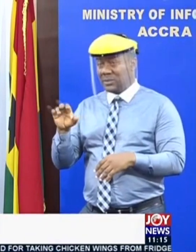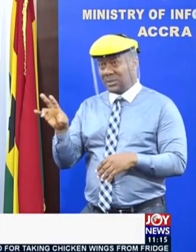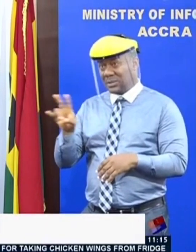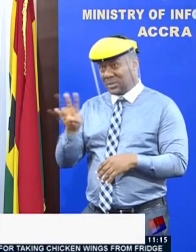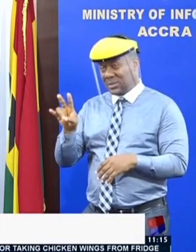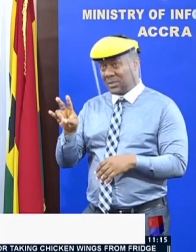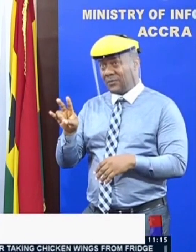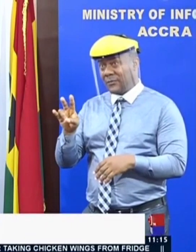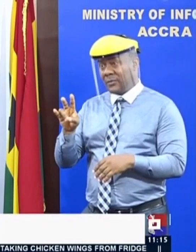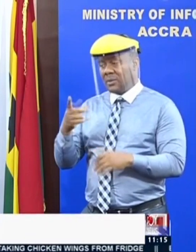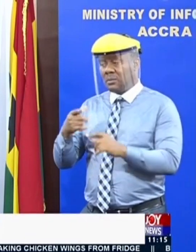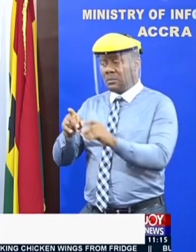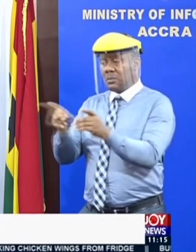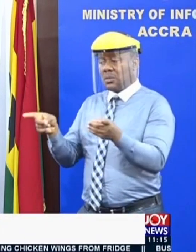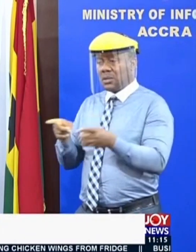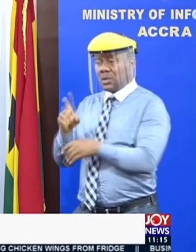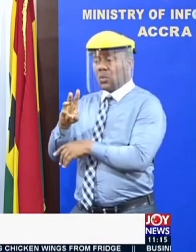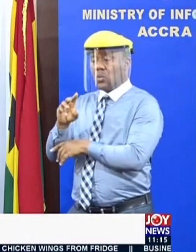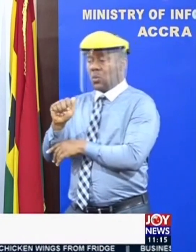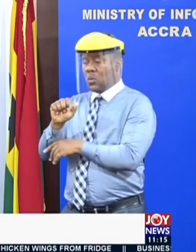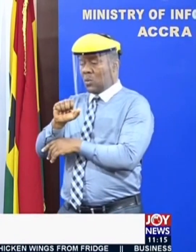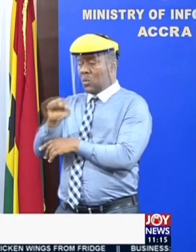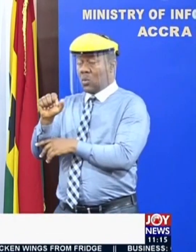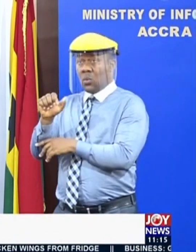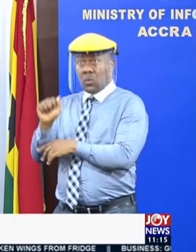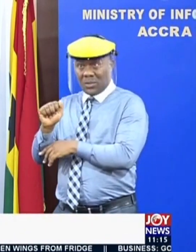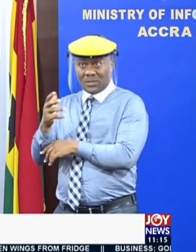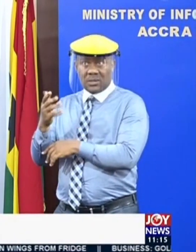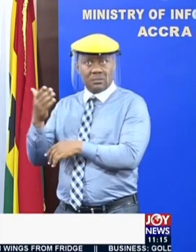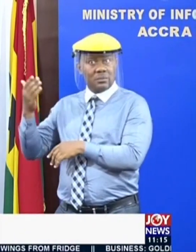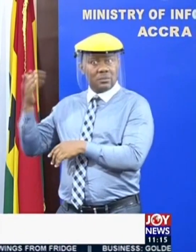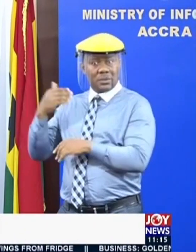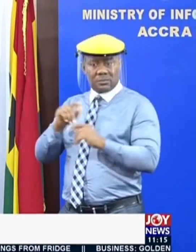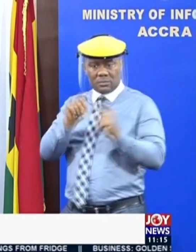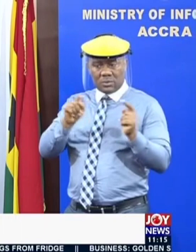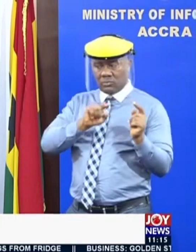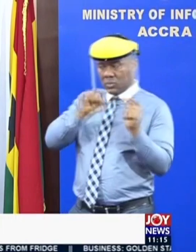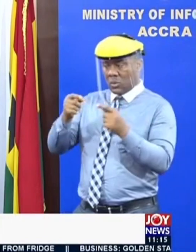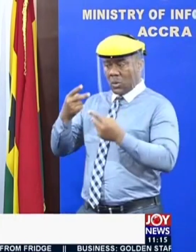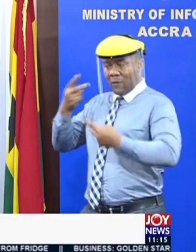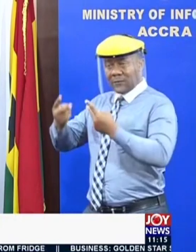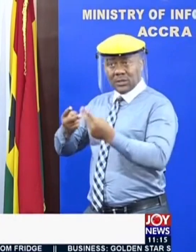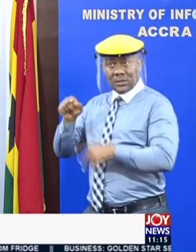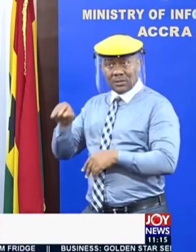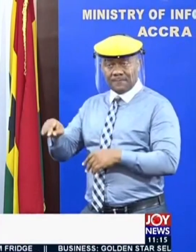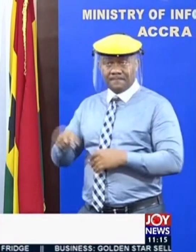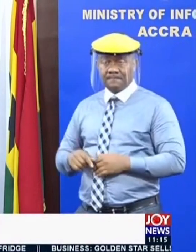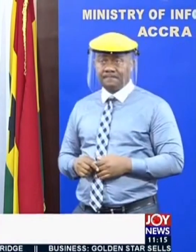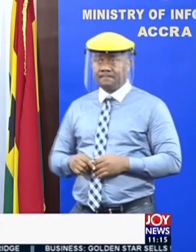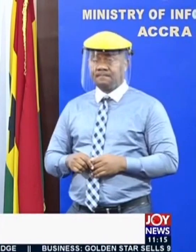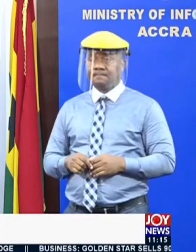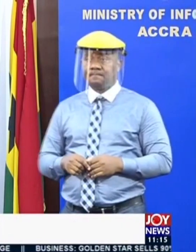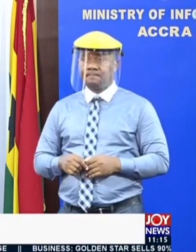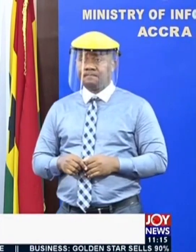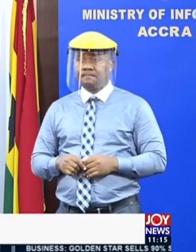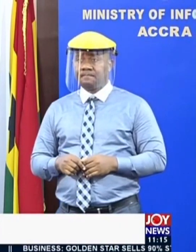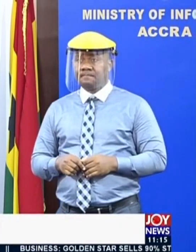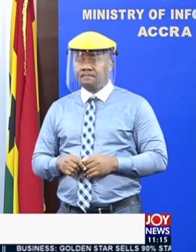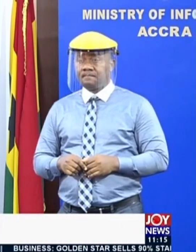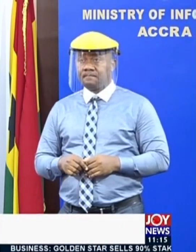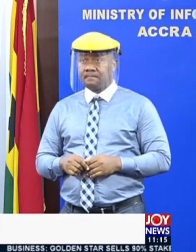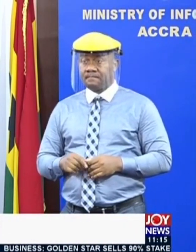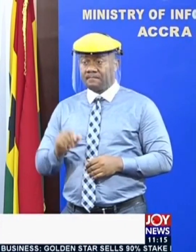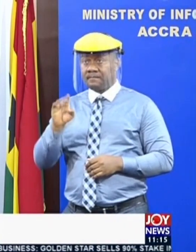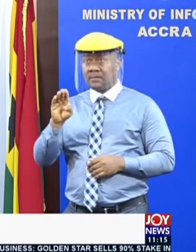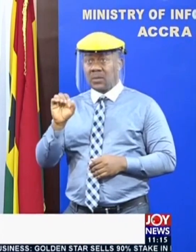from Wasa Amenfi West, where the team visited last week. Bono reported 5 new